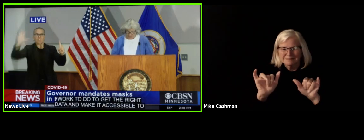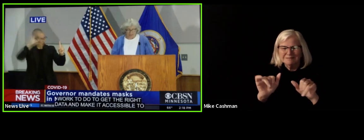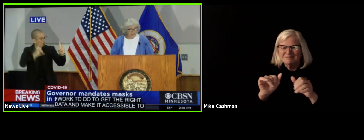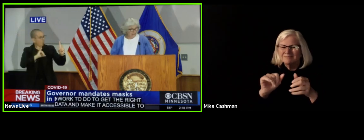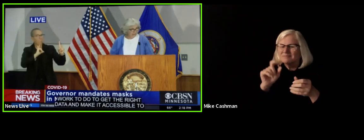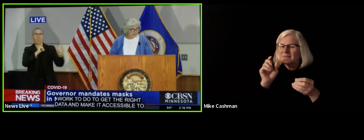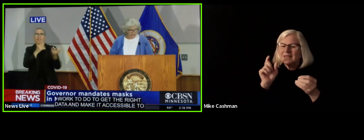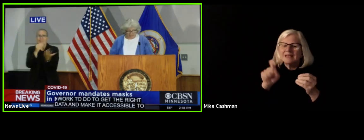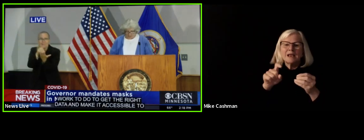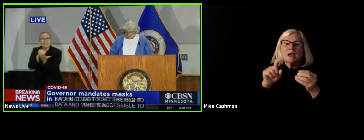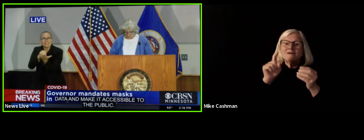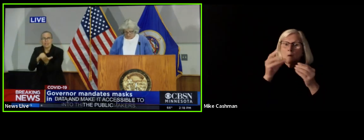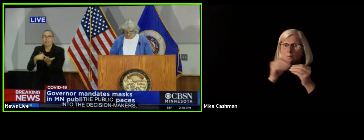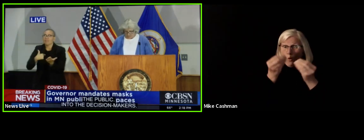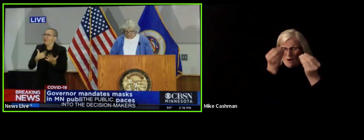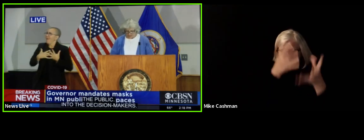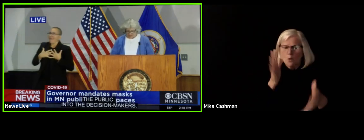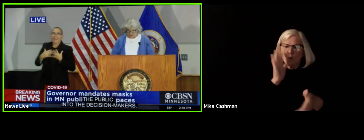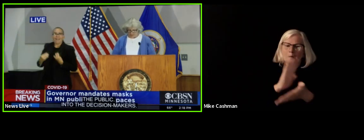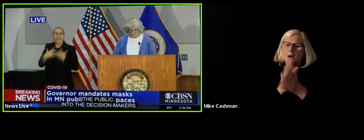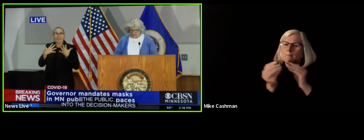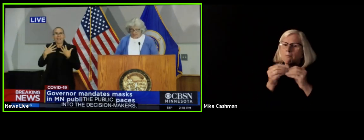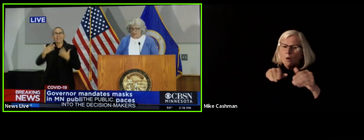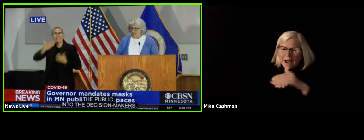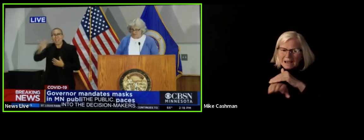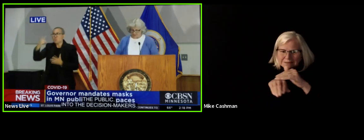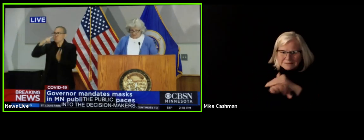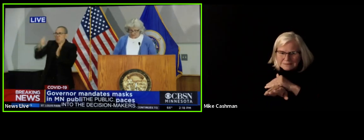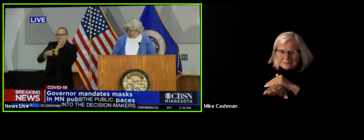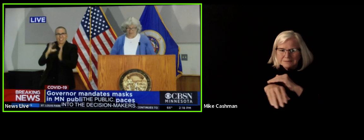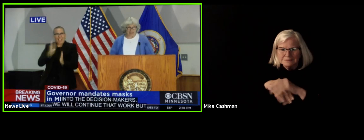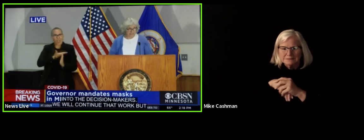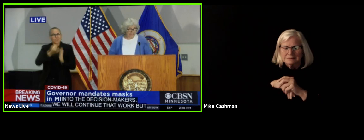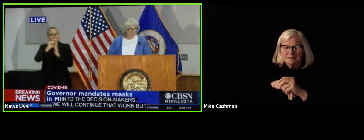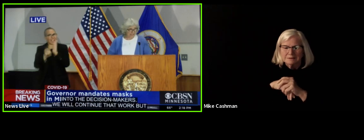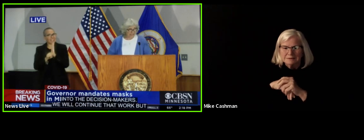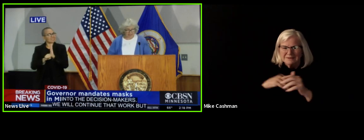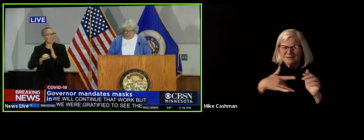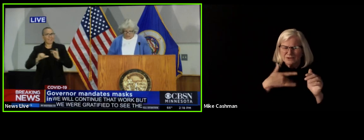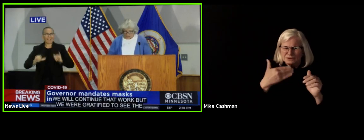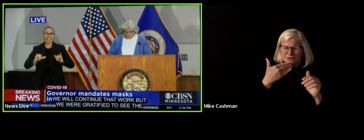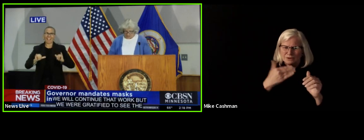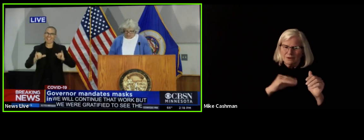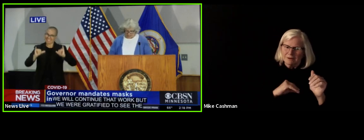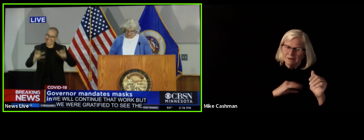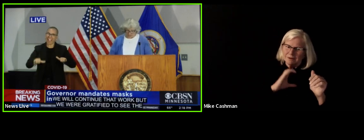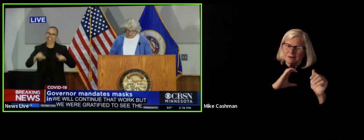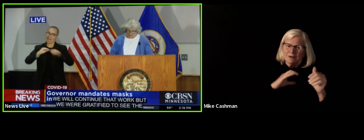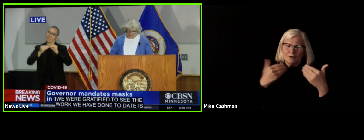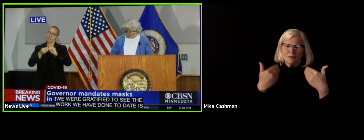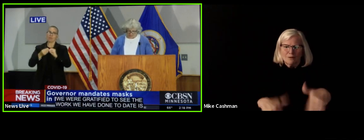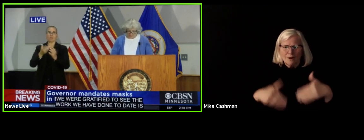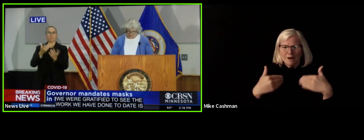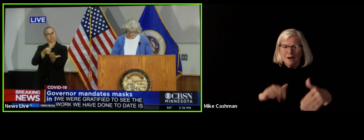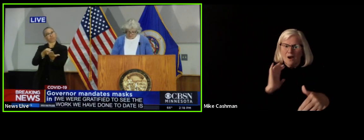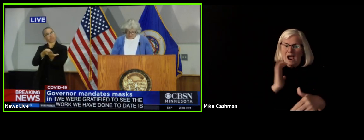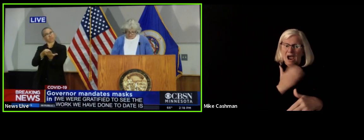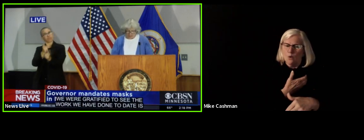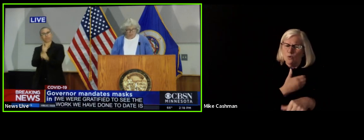gratified to see that the work we have done to date is validated and appreciated by national public health